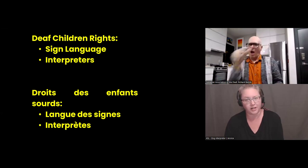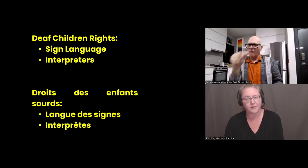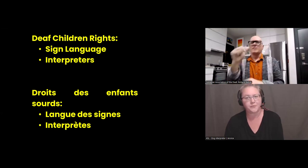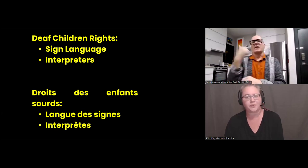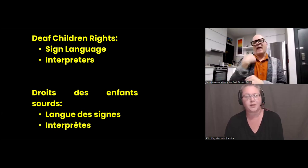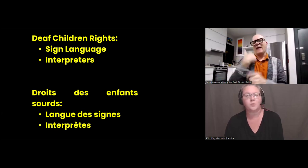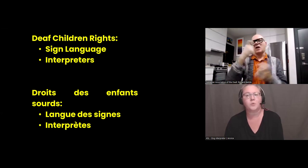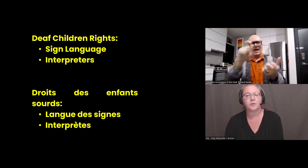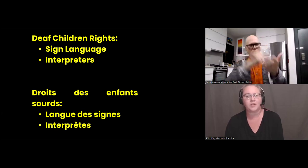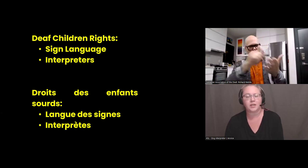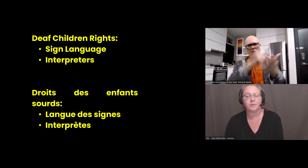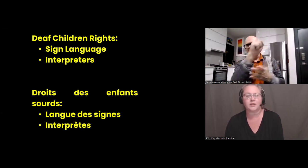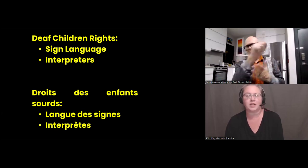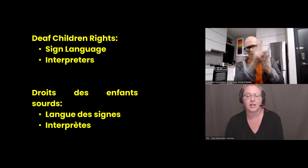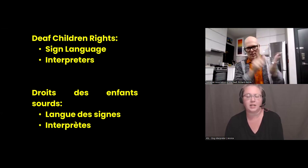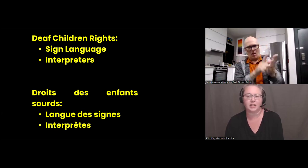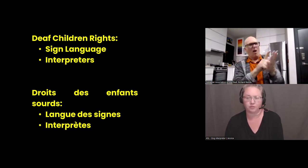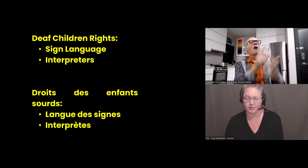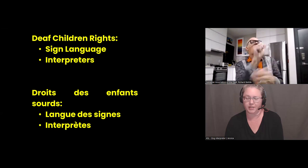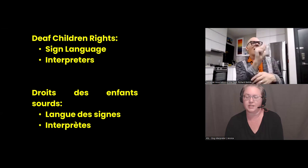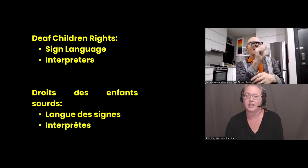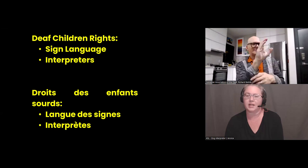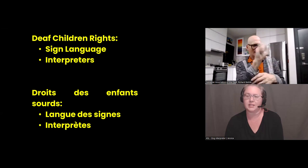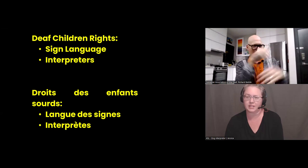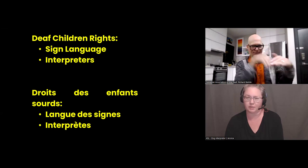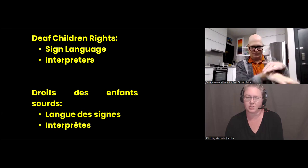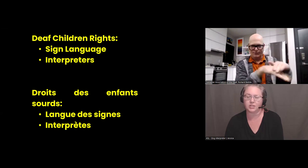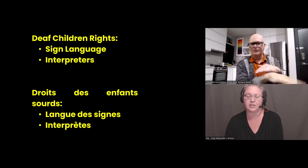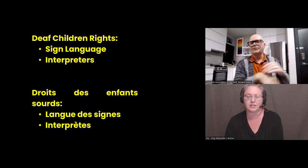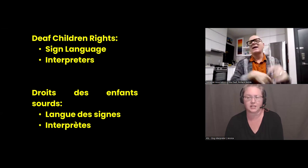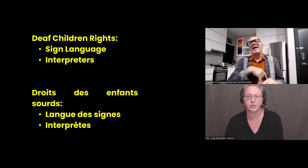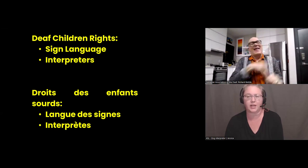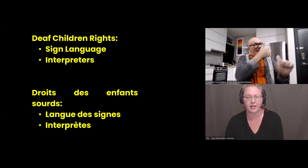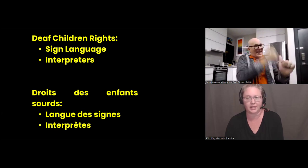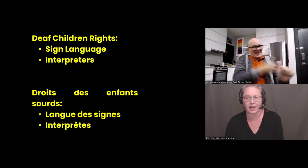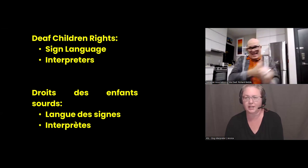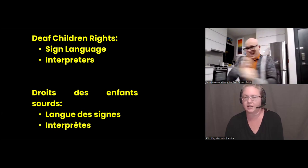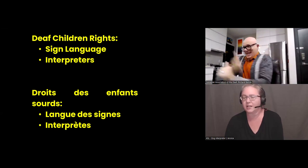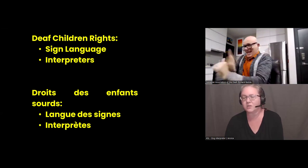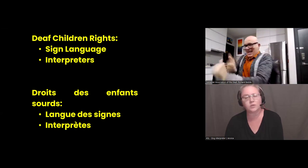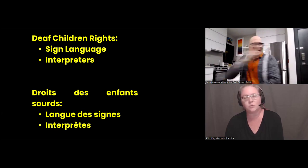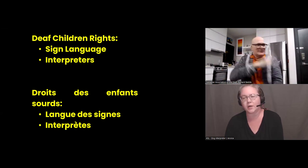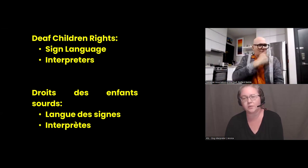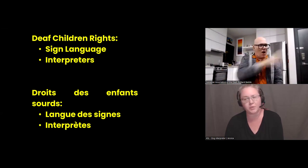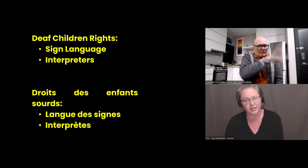Therefore, when we think about the Canadian government establishing the Accessible Canada Act, that's only one